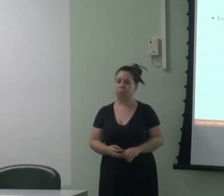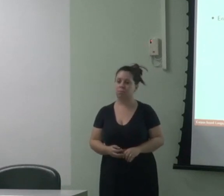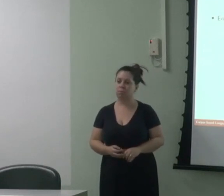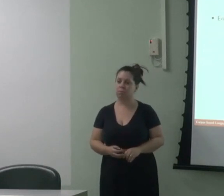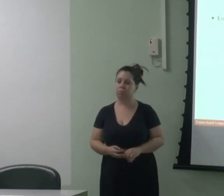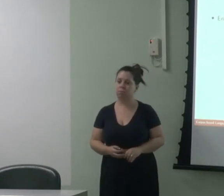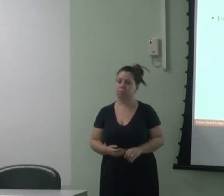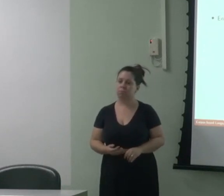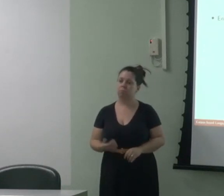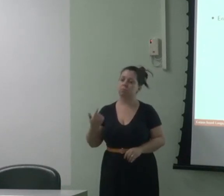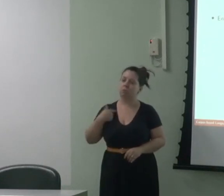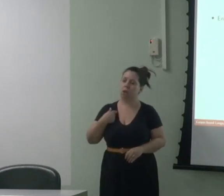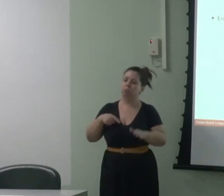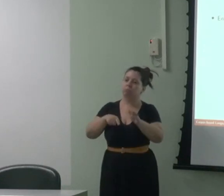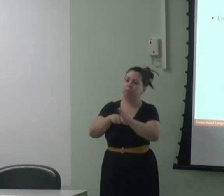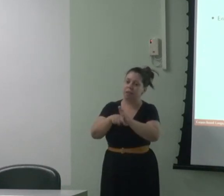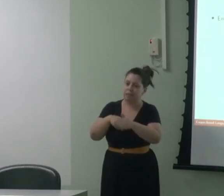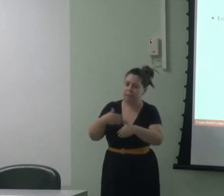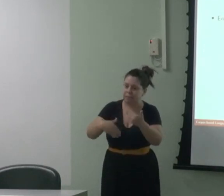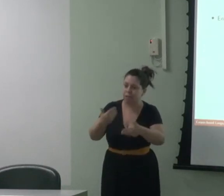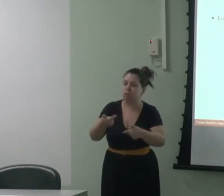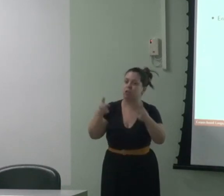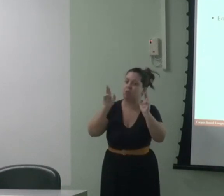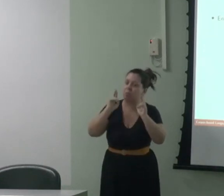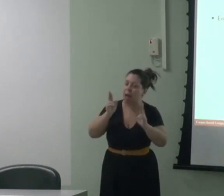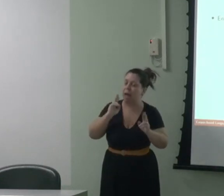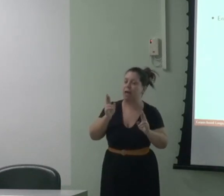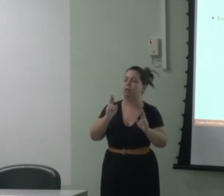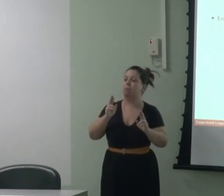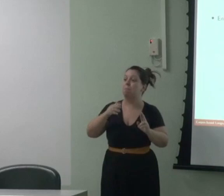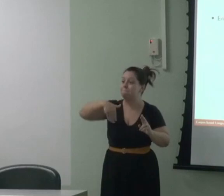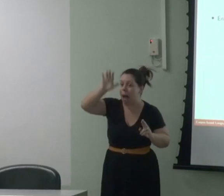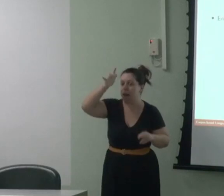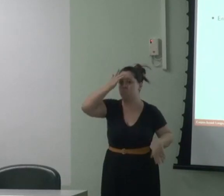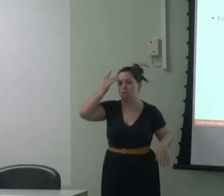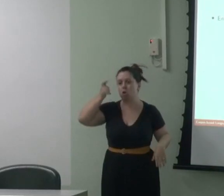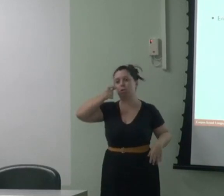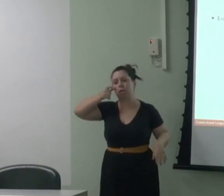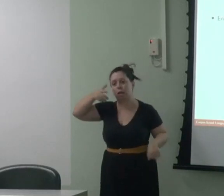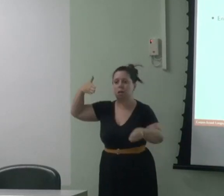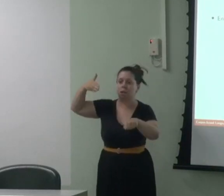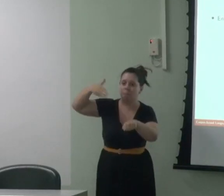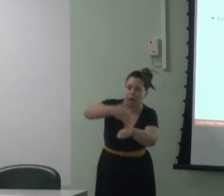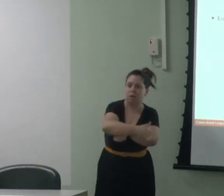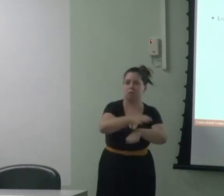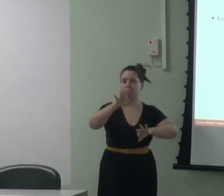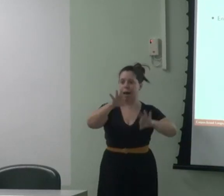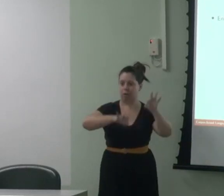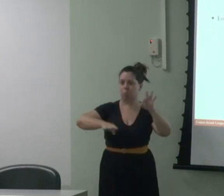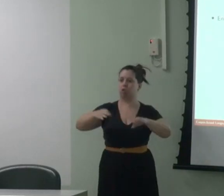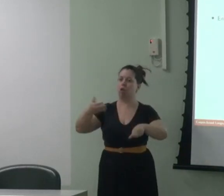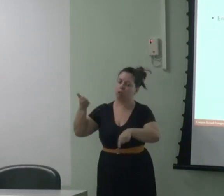for more people providing more data in new languages. And finally, about